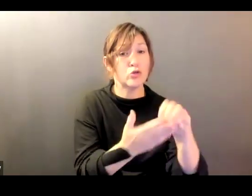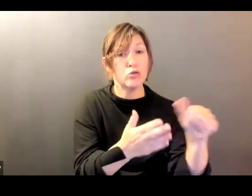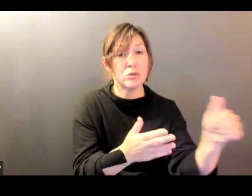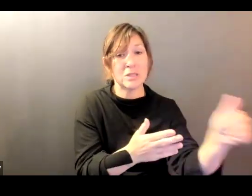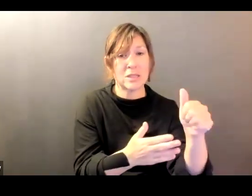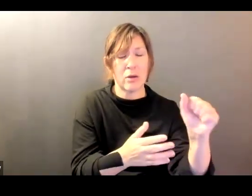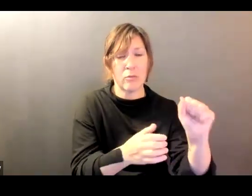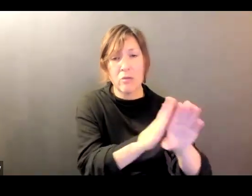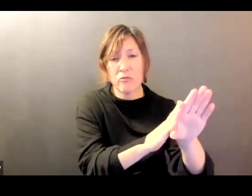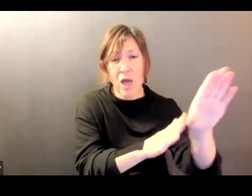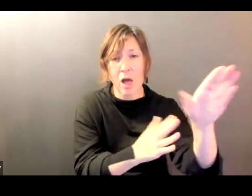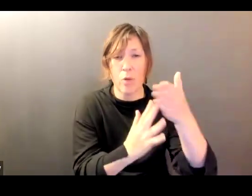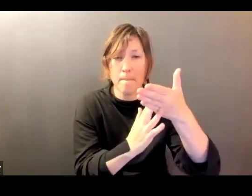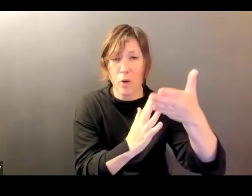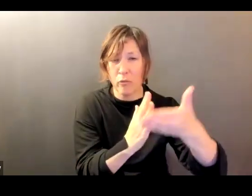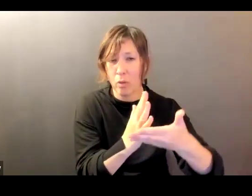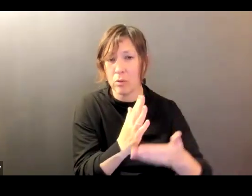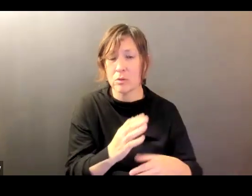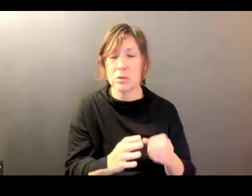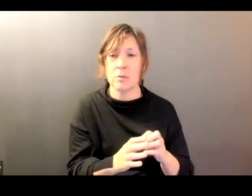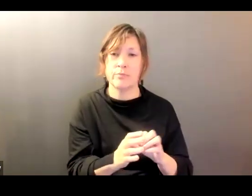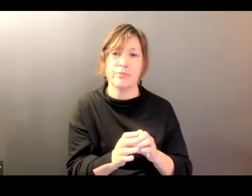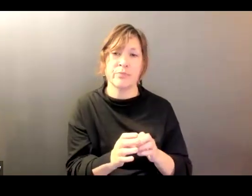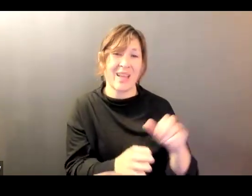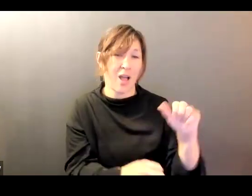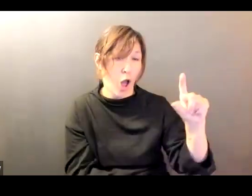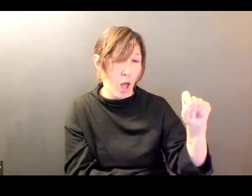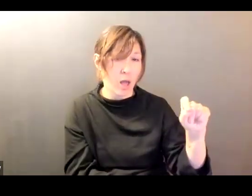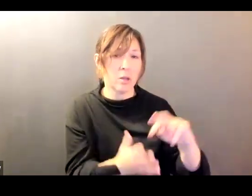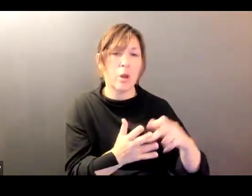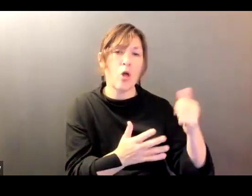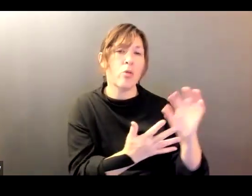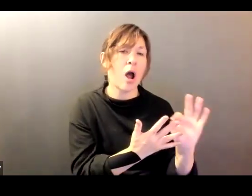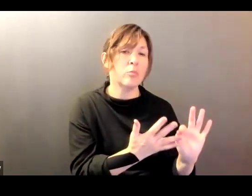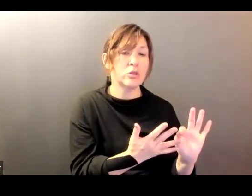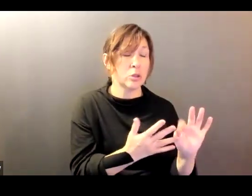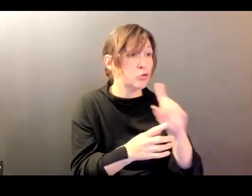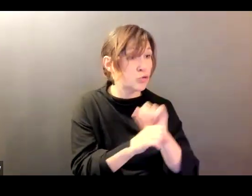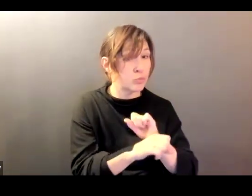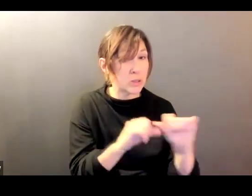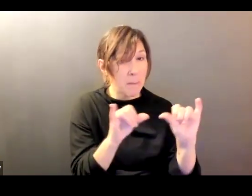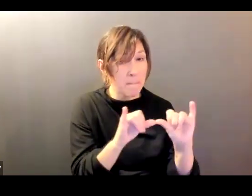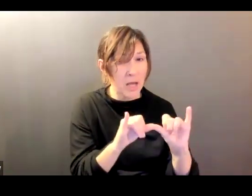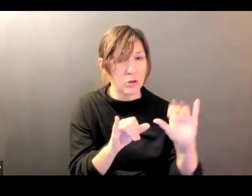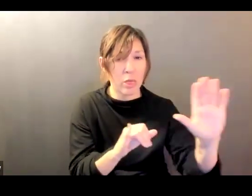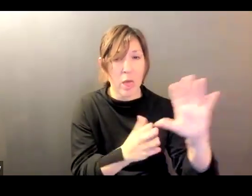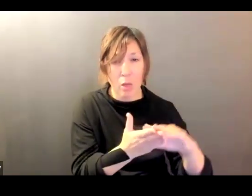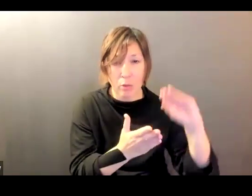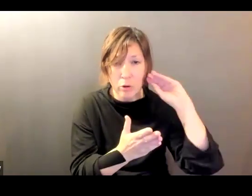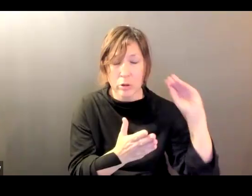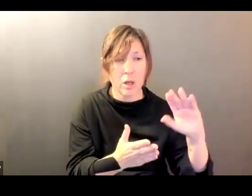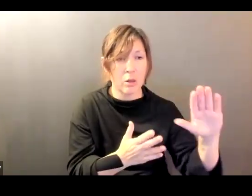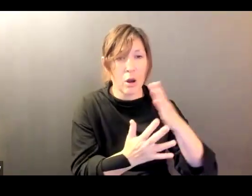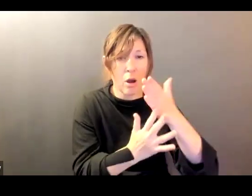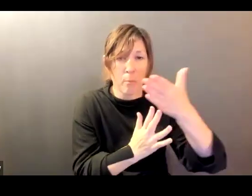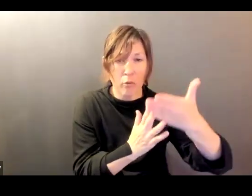sure exactly what you're talking about, that the alt measures what the kids are learning and that we're building portfolios that are aligned to what